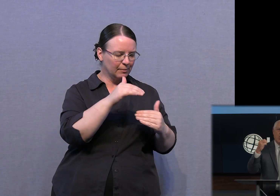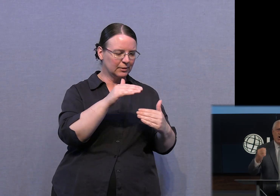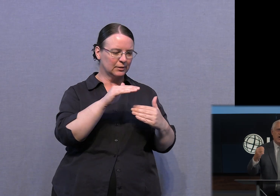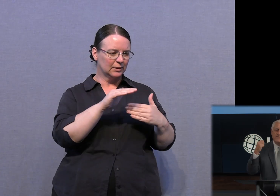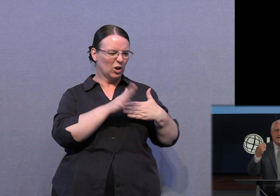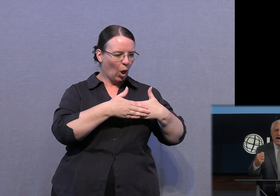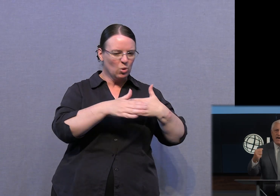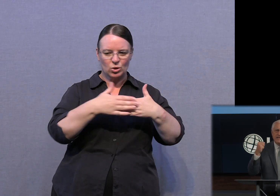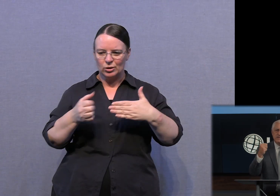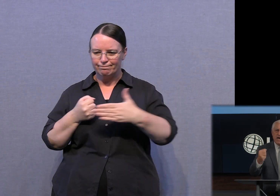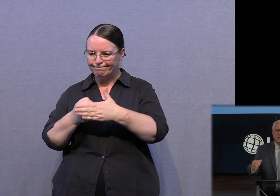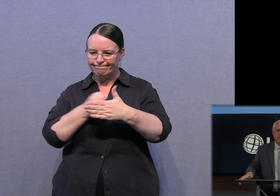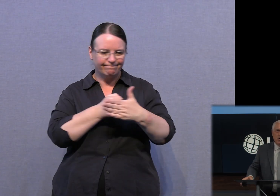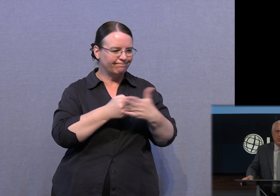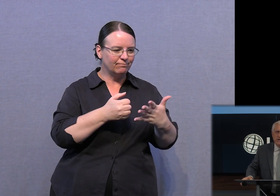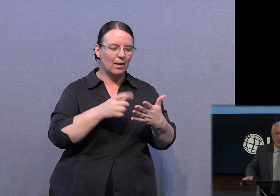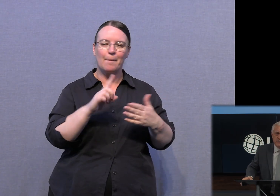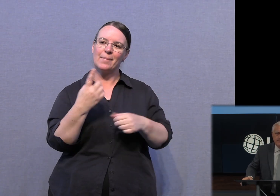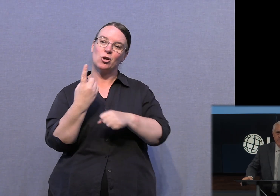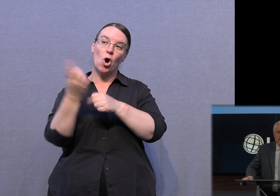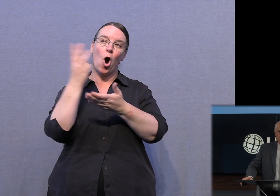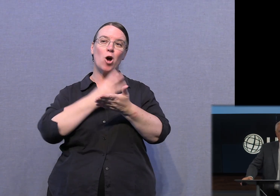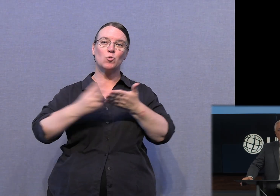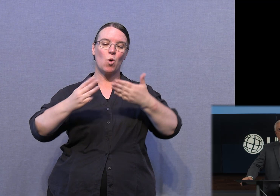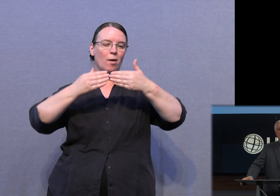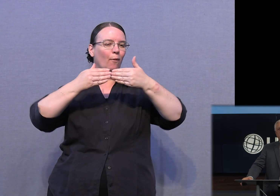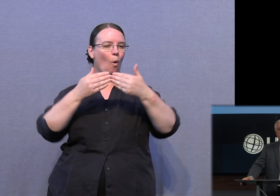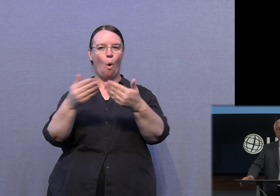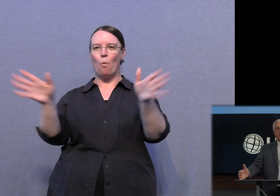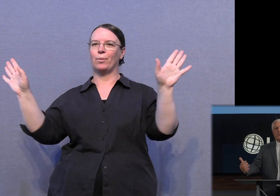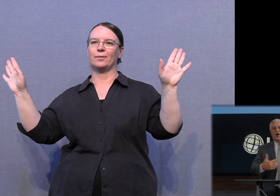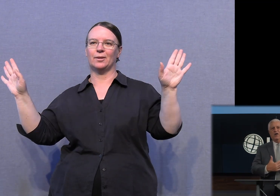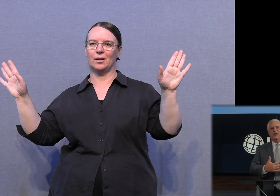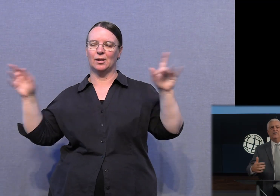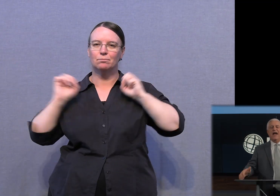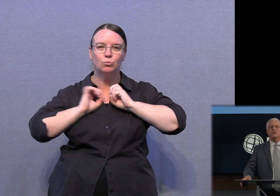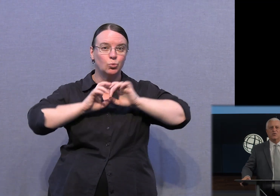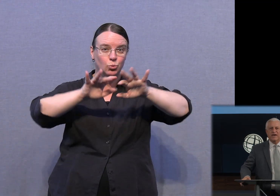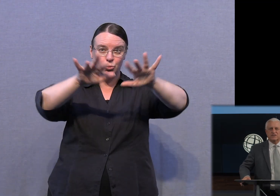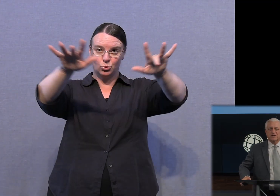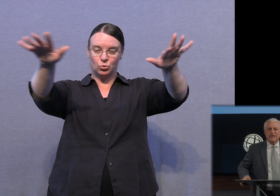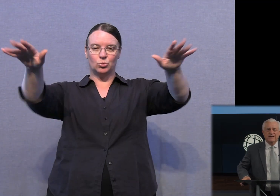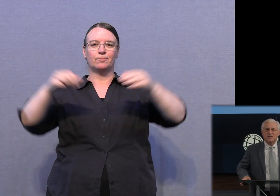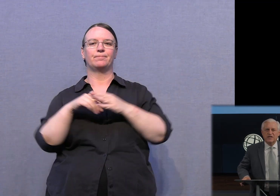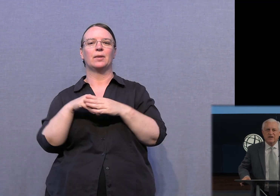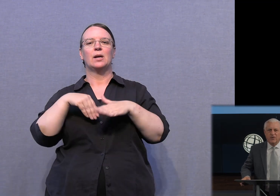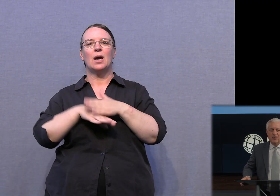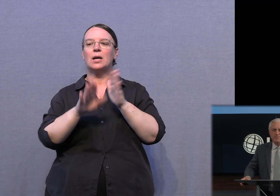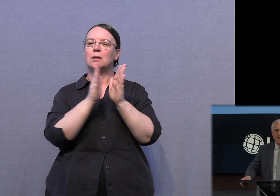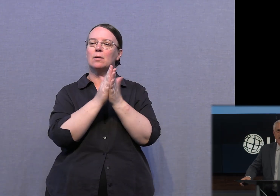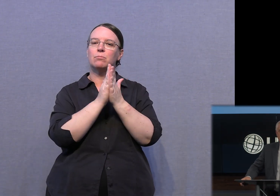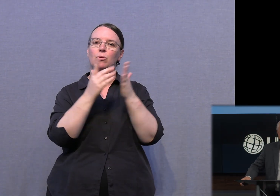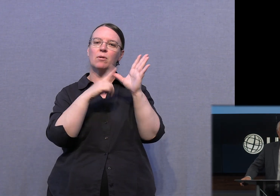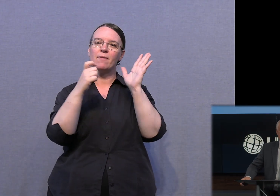The word of God is not so restricted. The book of Acts ends with Paul under house arrest in the city of